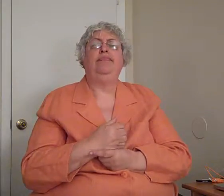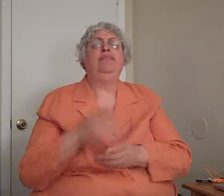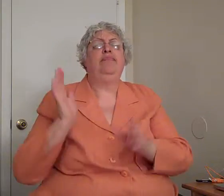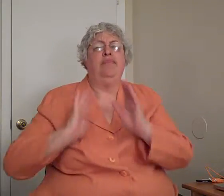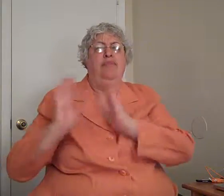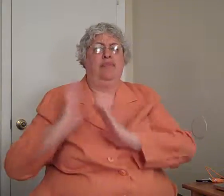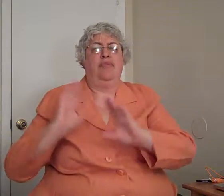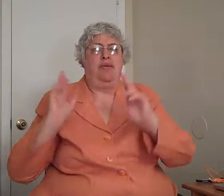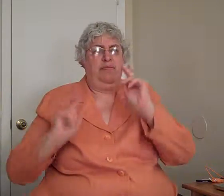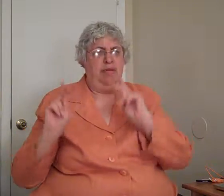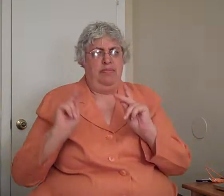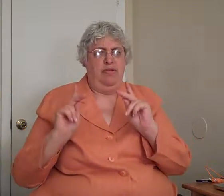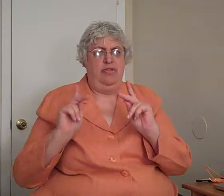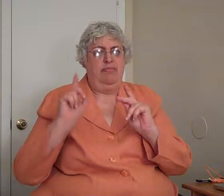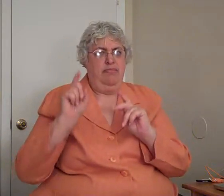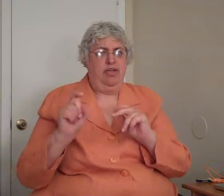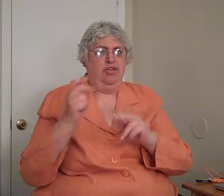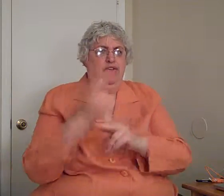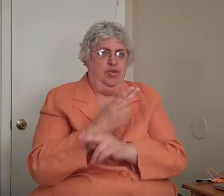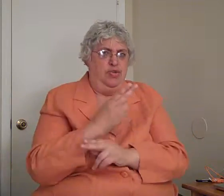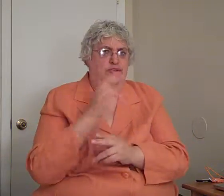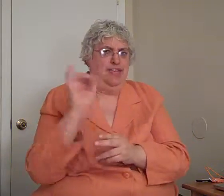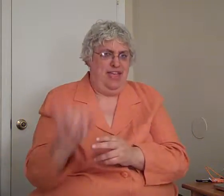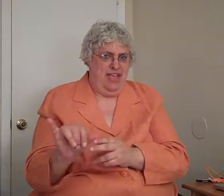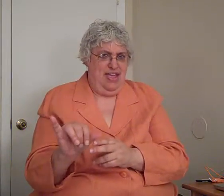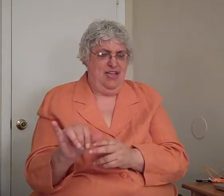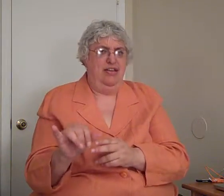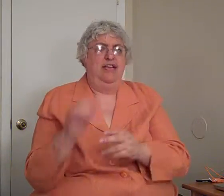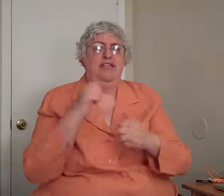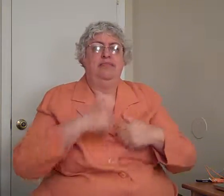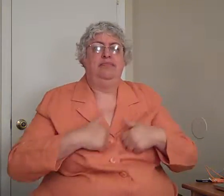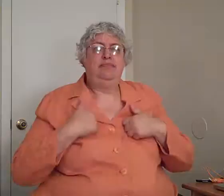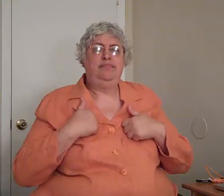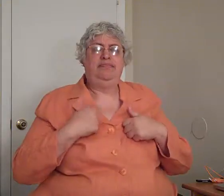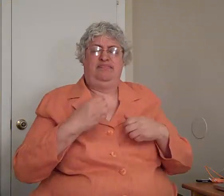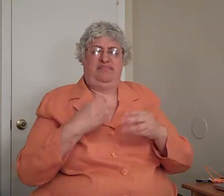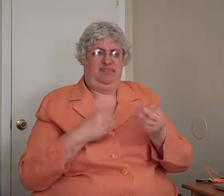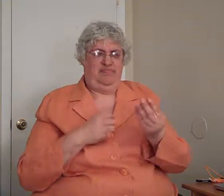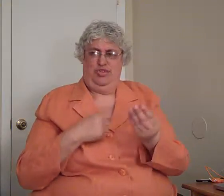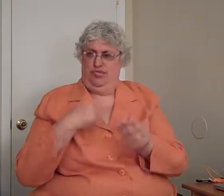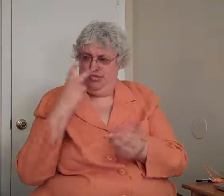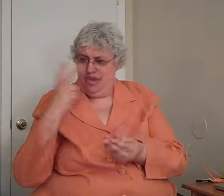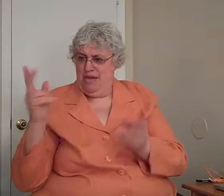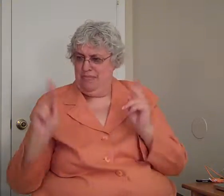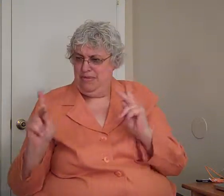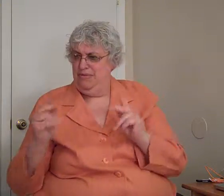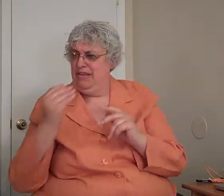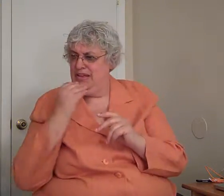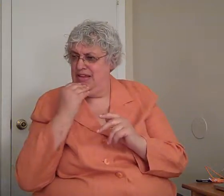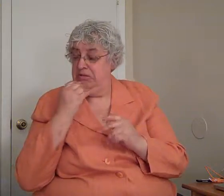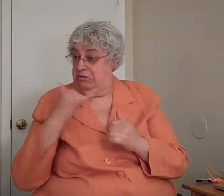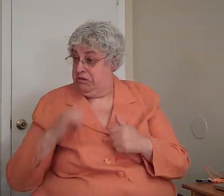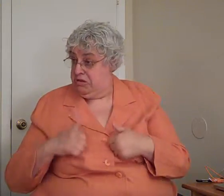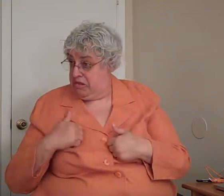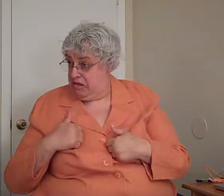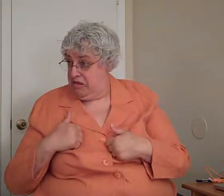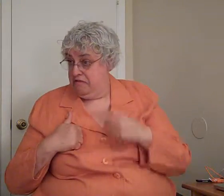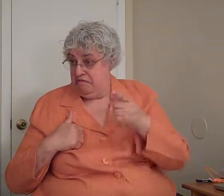was used in order to survive. If you saw a lot of people eating an unknown plant, then you knew the plant was safe to eat, right? Well, in fact, it